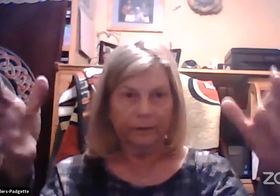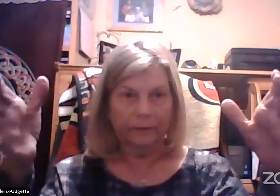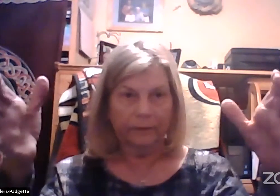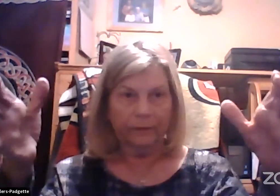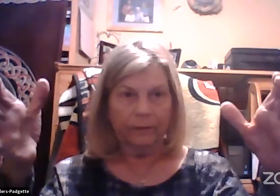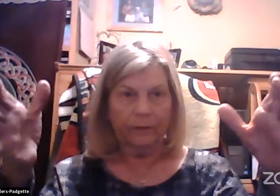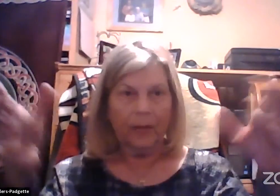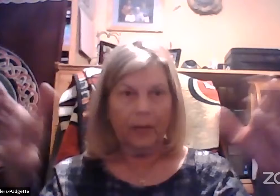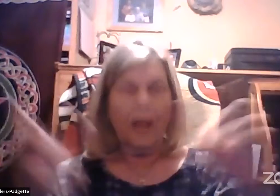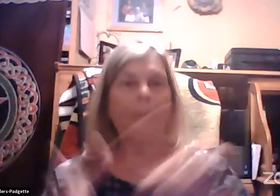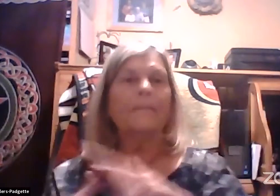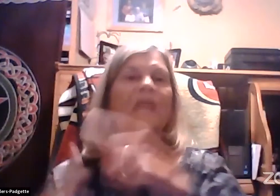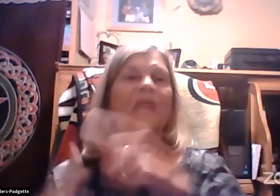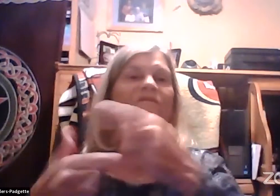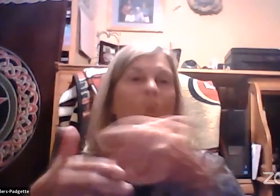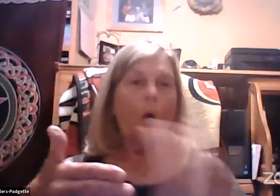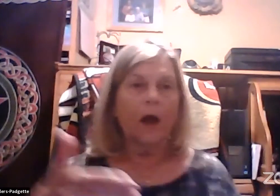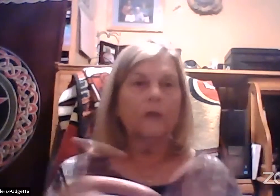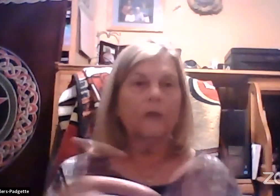Oh,